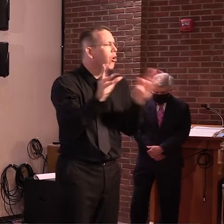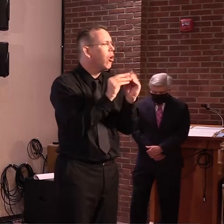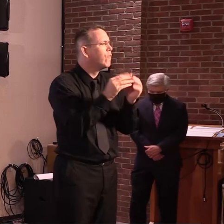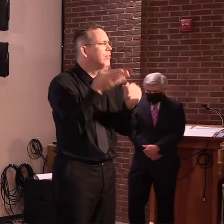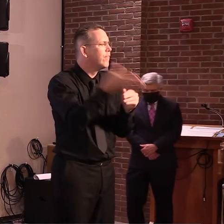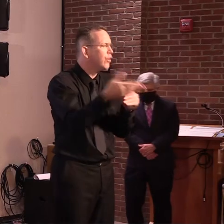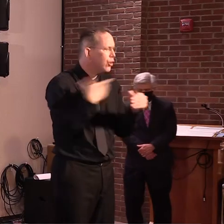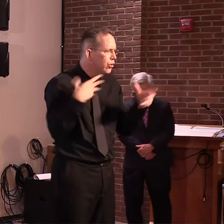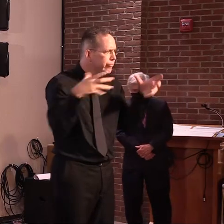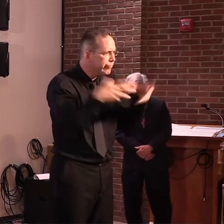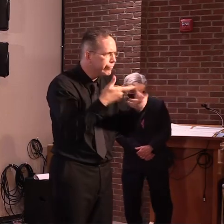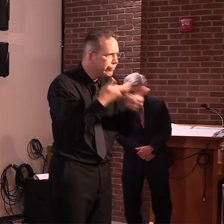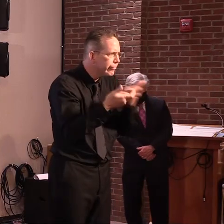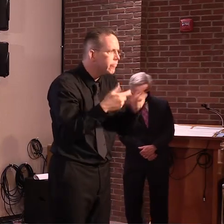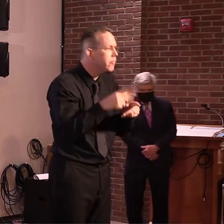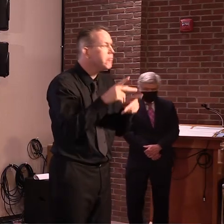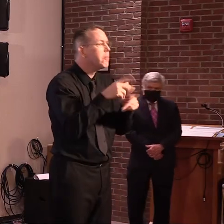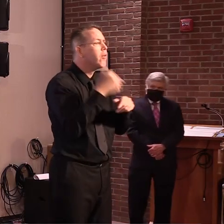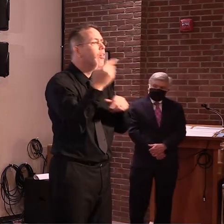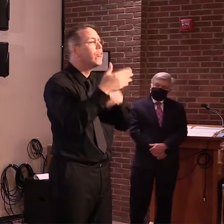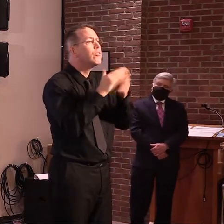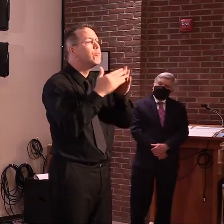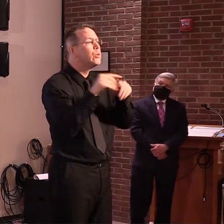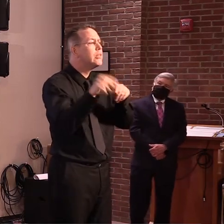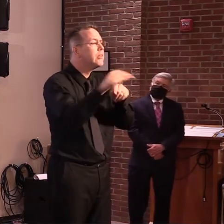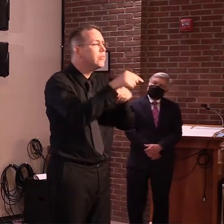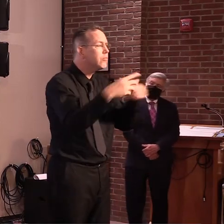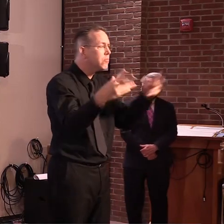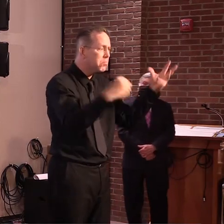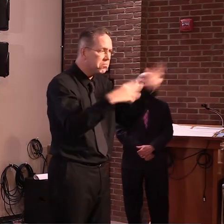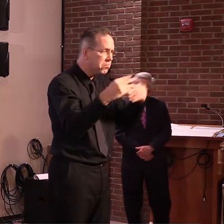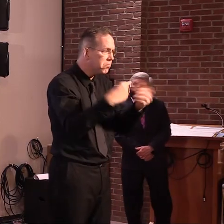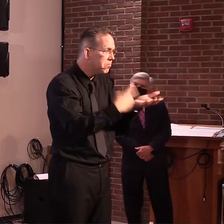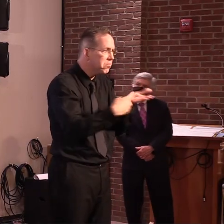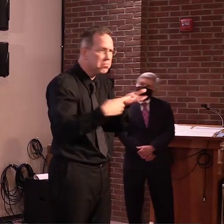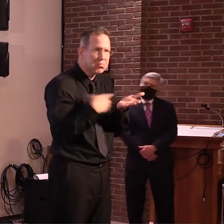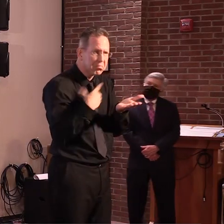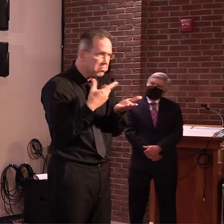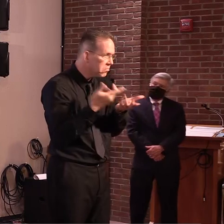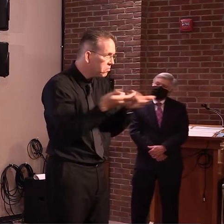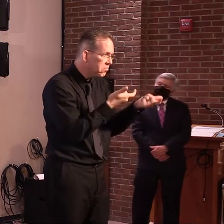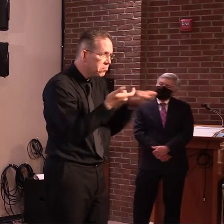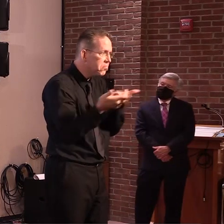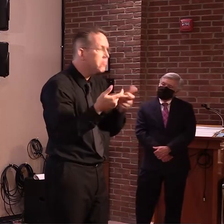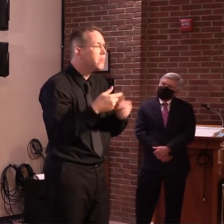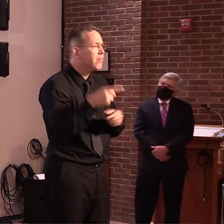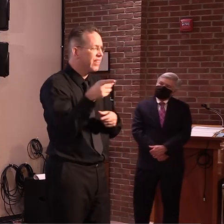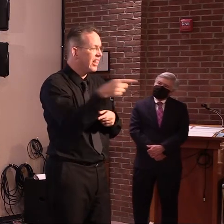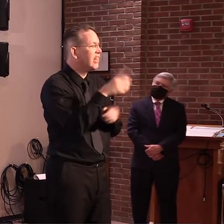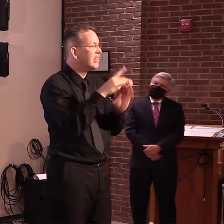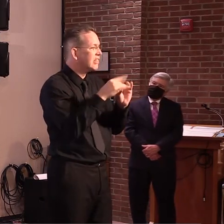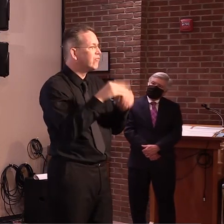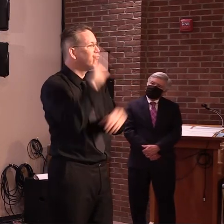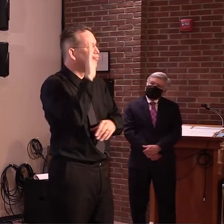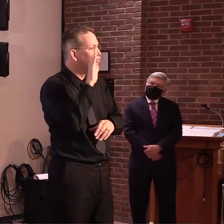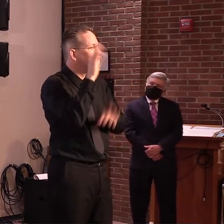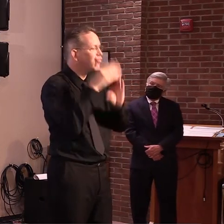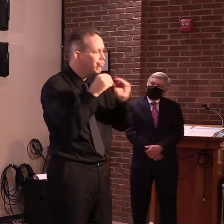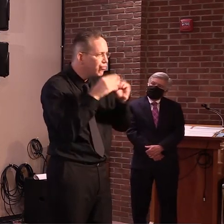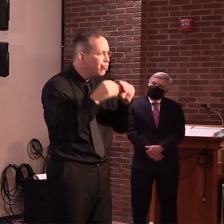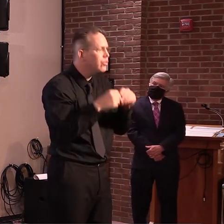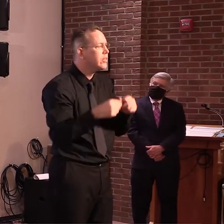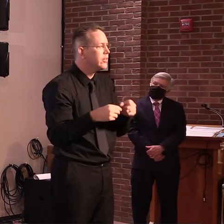present, and we heard their words. Their words weren't that we had botched everything